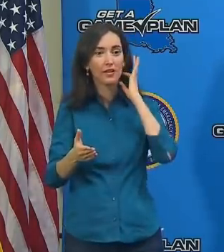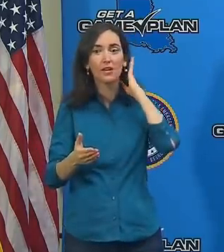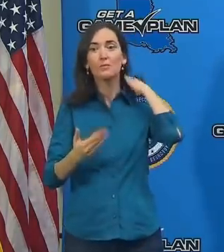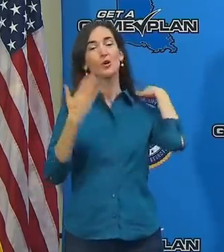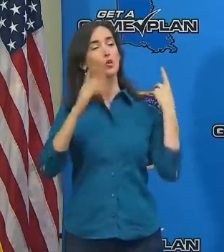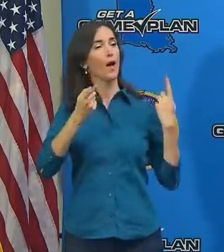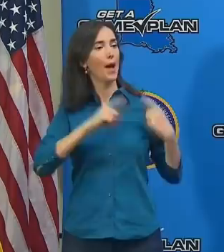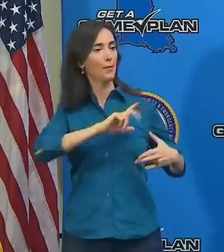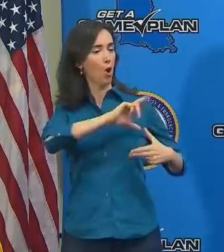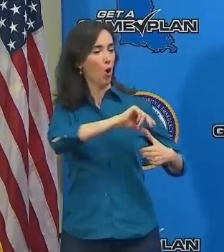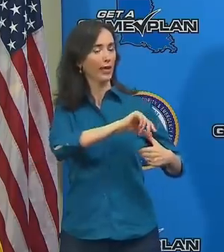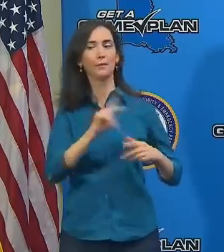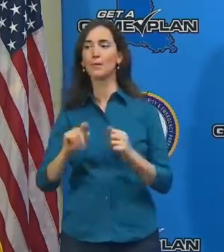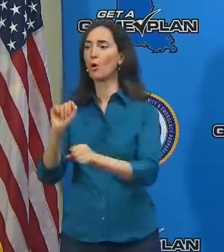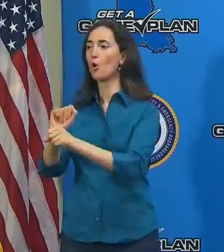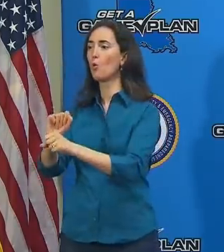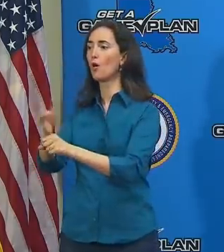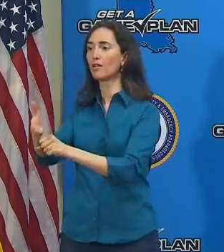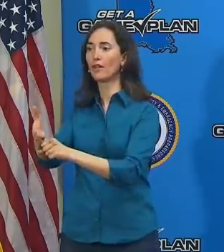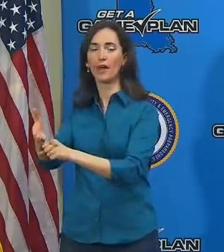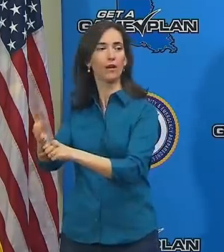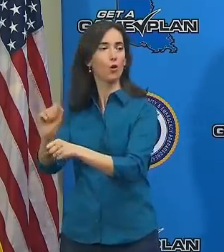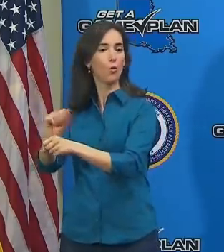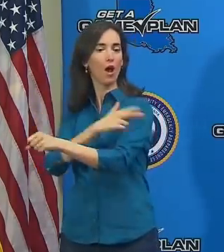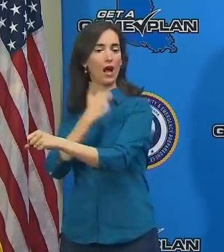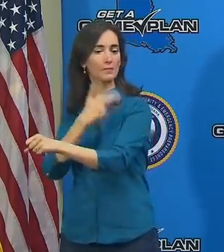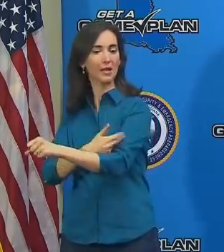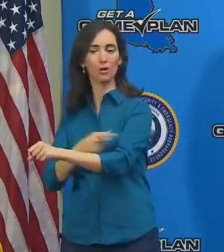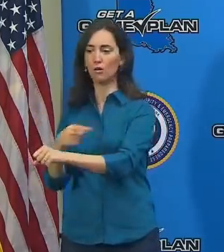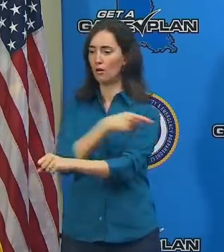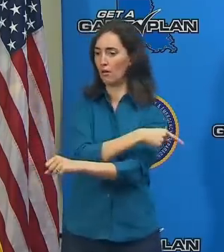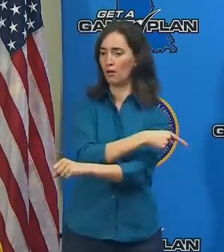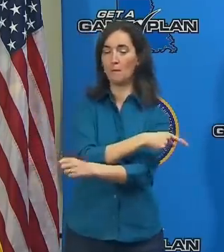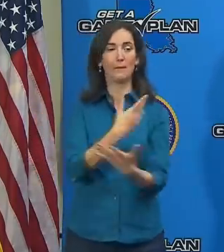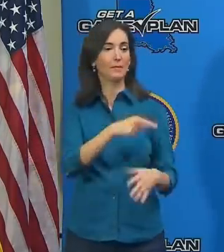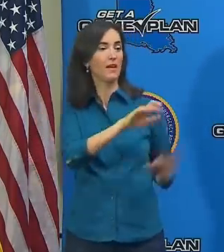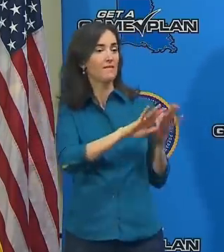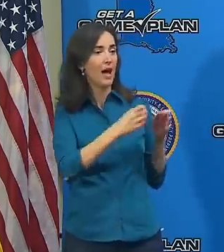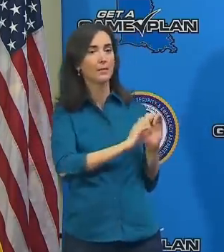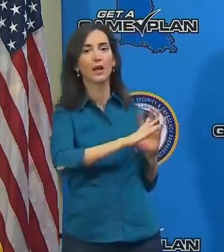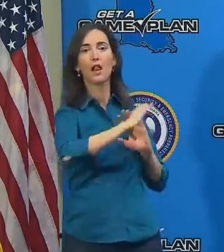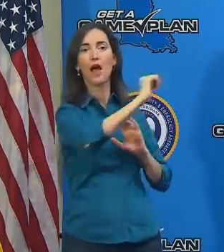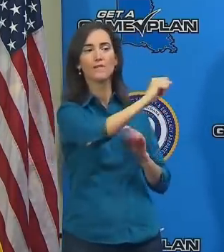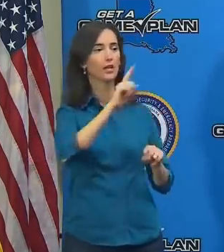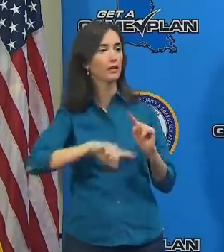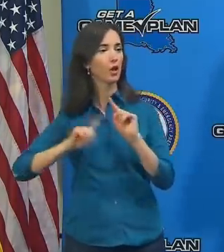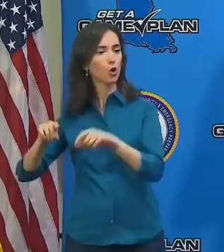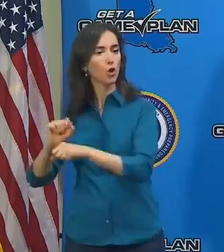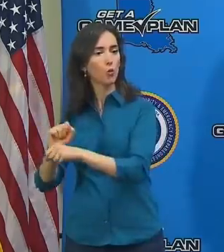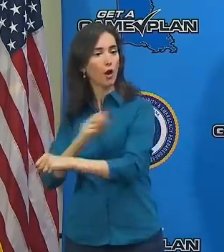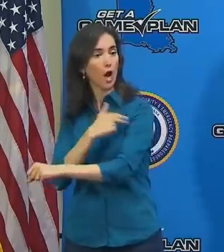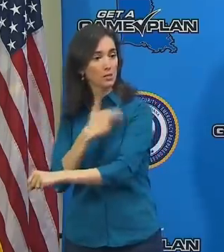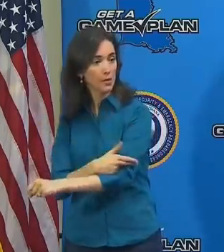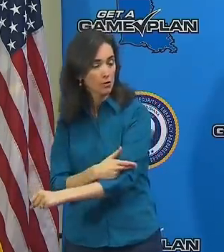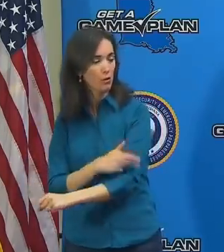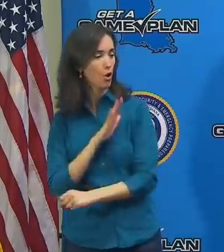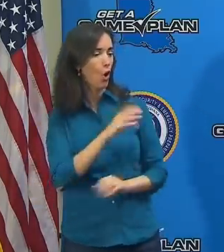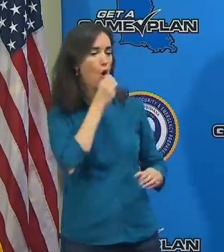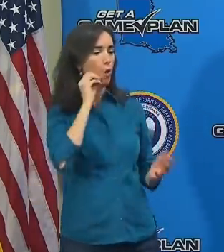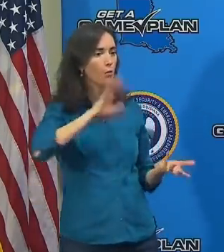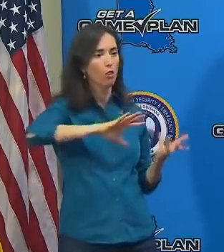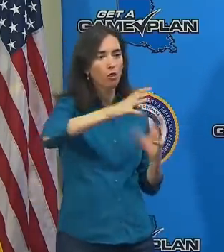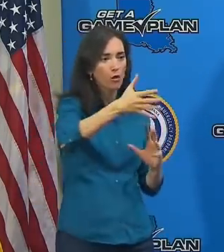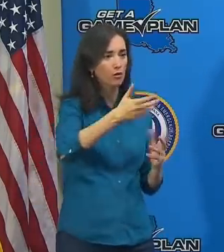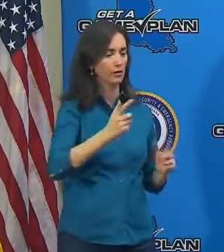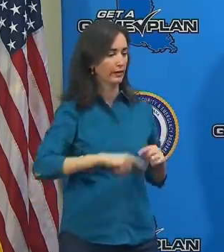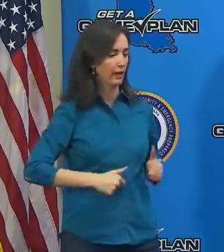too, in terms of do they have to evacuate with their family for some reason? Does their home remain habitable so that